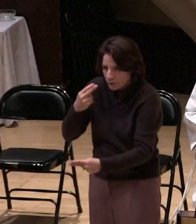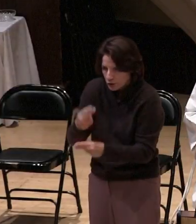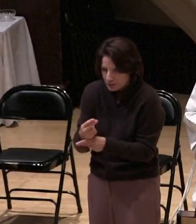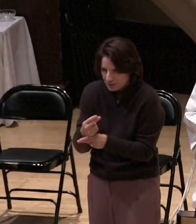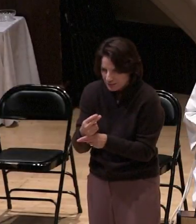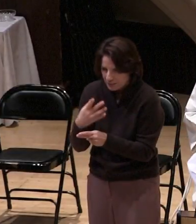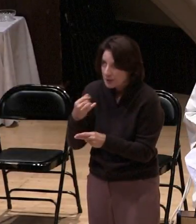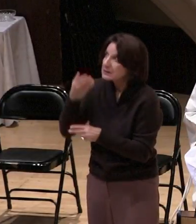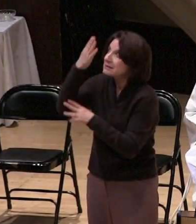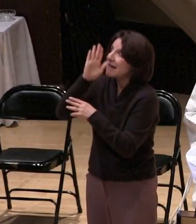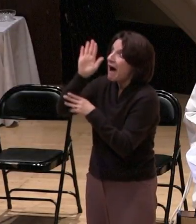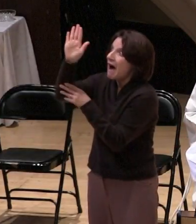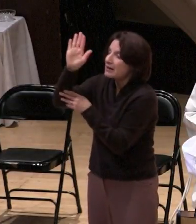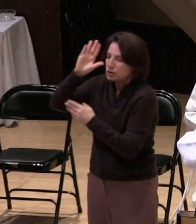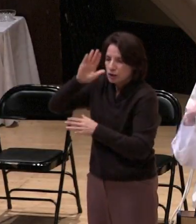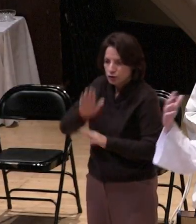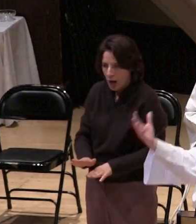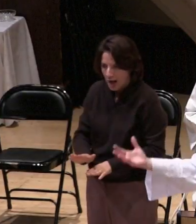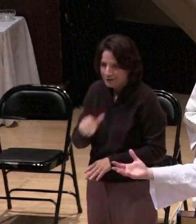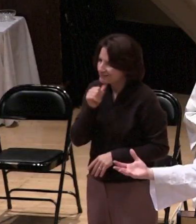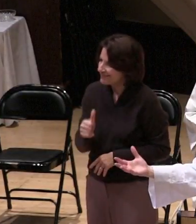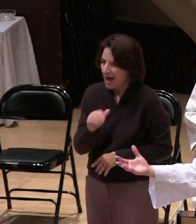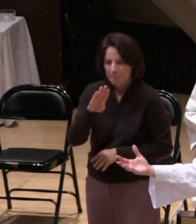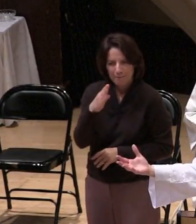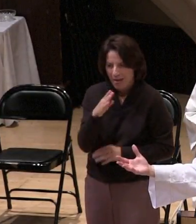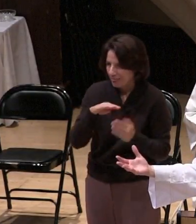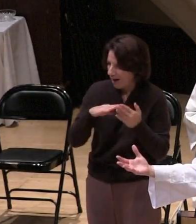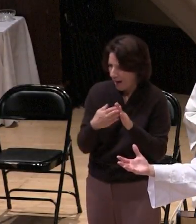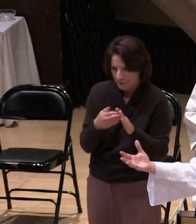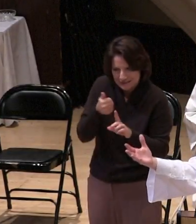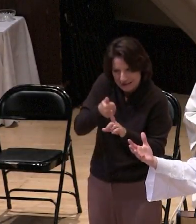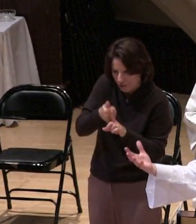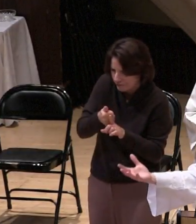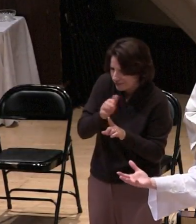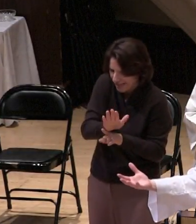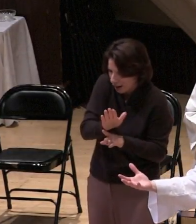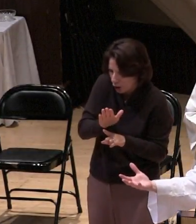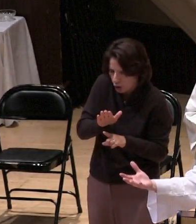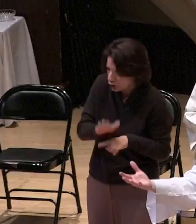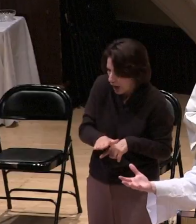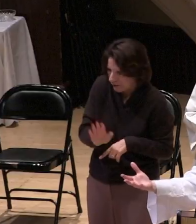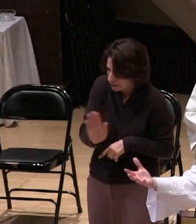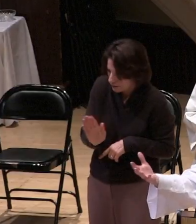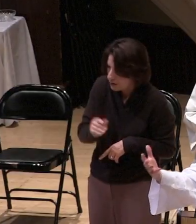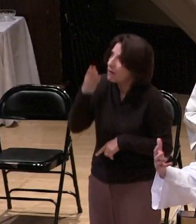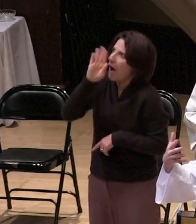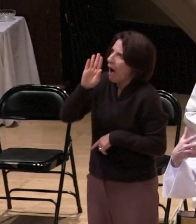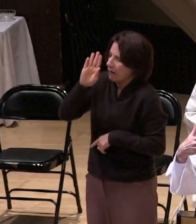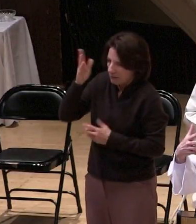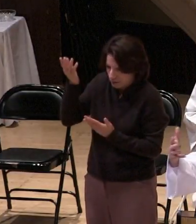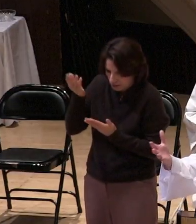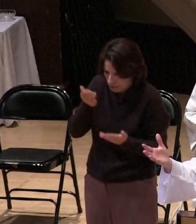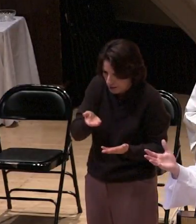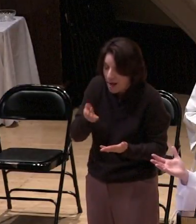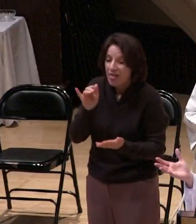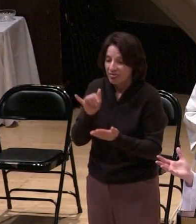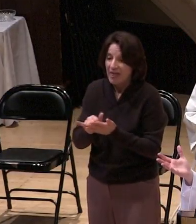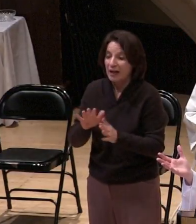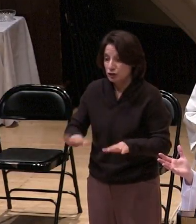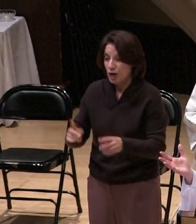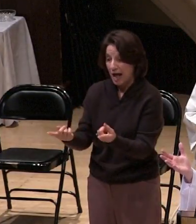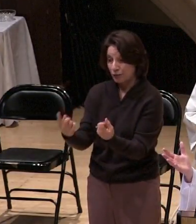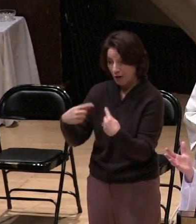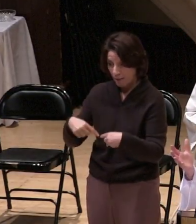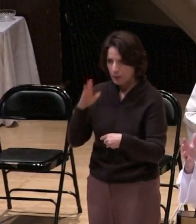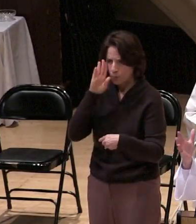not Bethlehem's child. It's God's child. And this child coming is going to affect everything